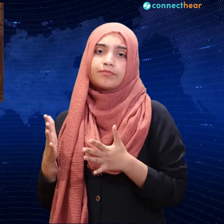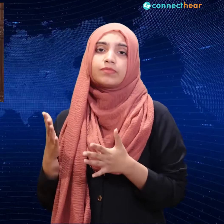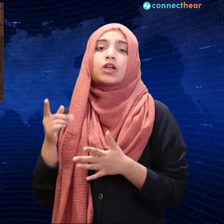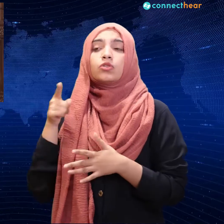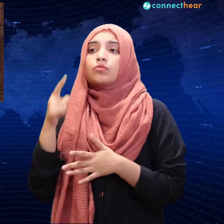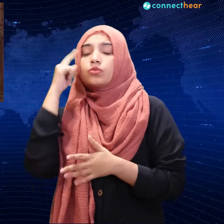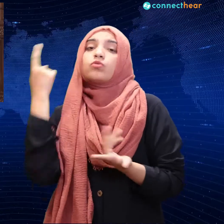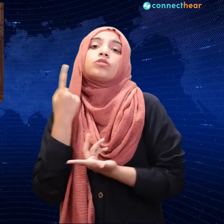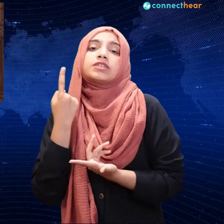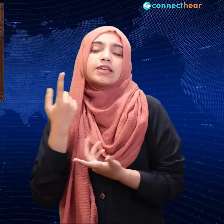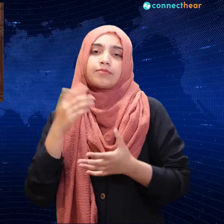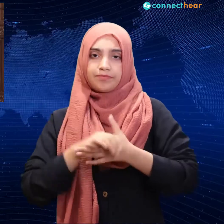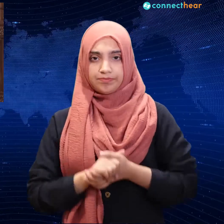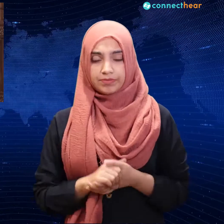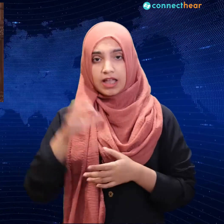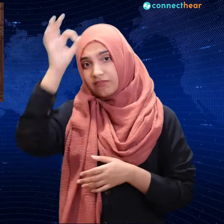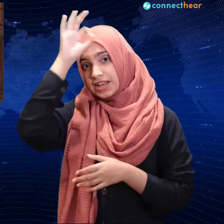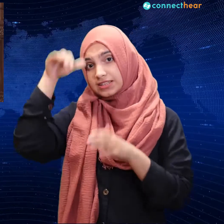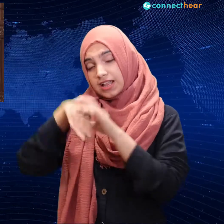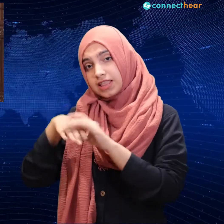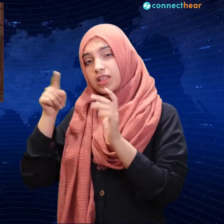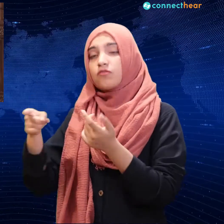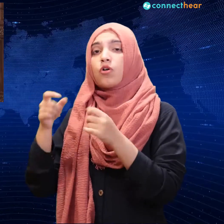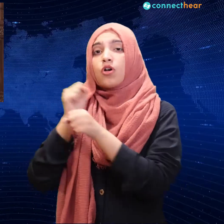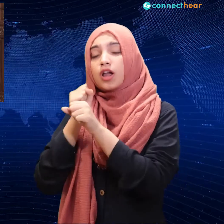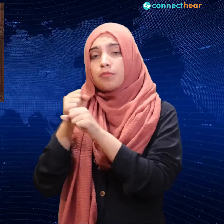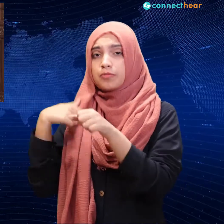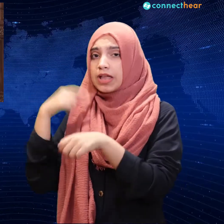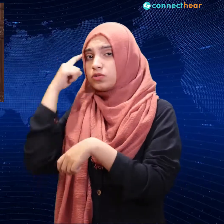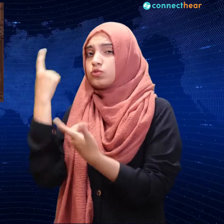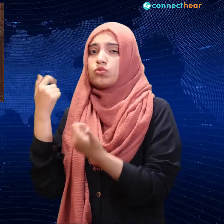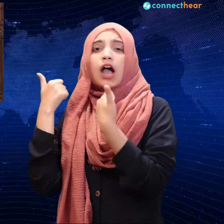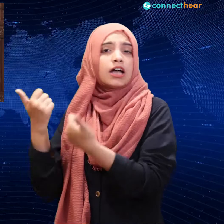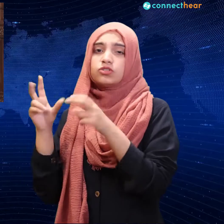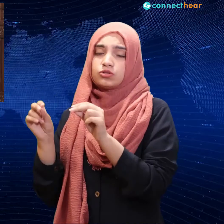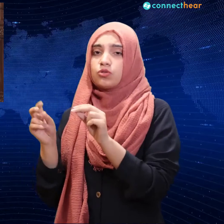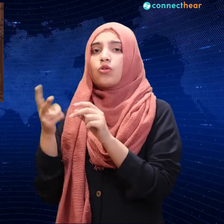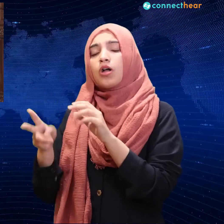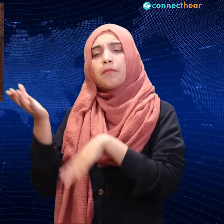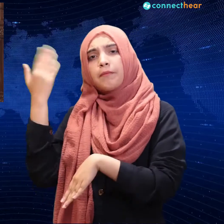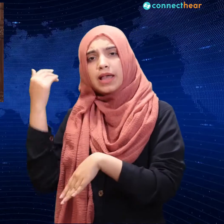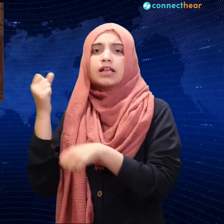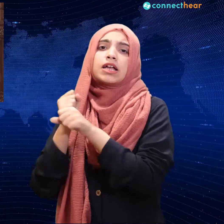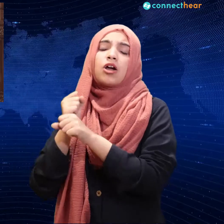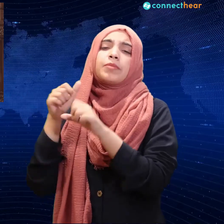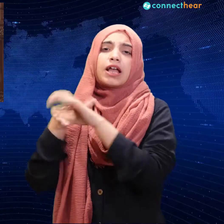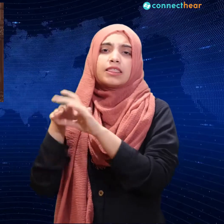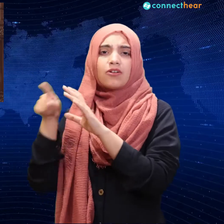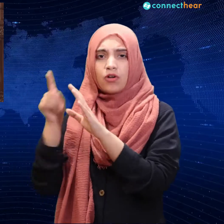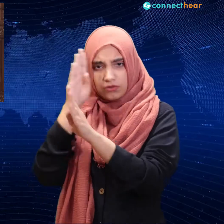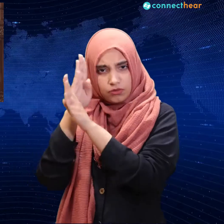you about that? This is an interim government, you might tell me, but you know what? The last Taliban government was an interim government and it